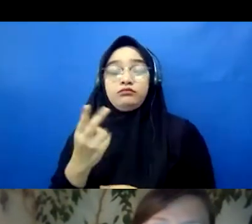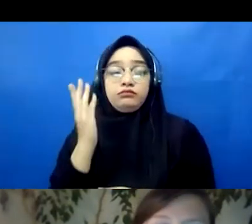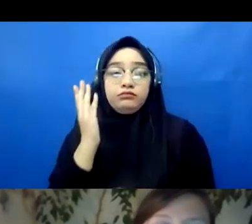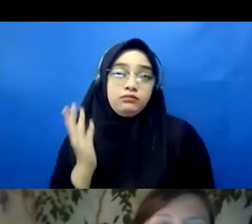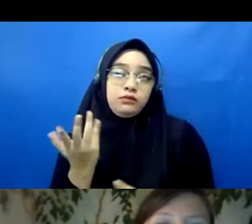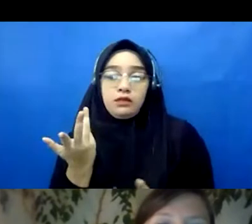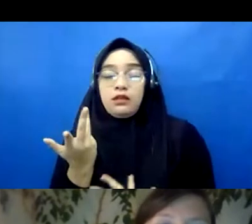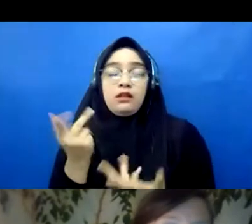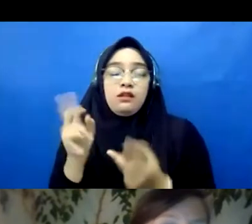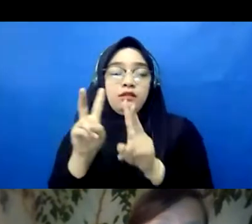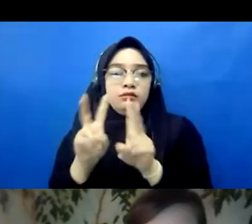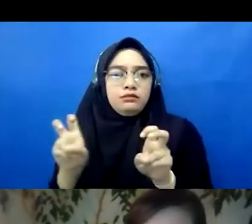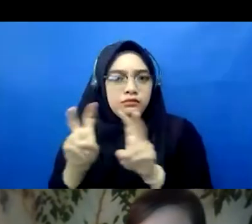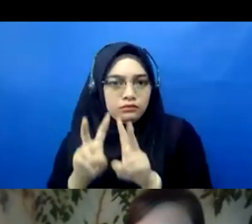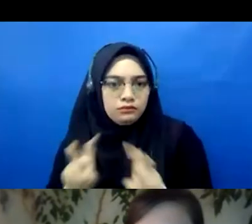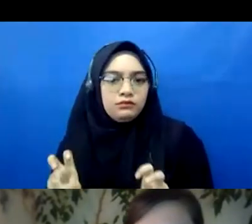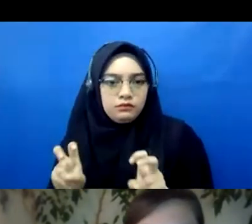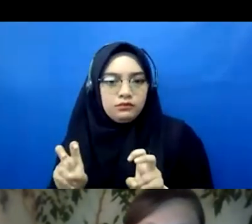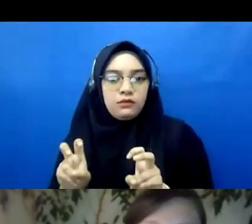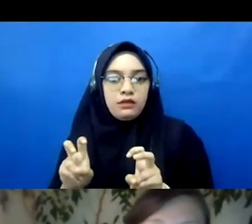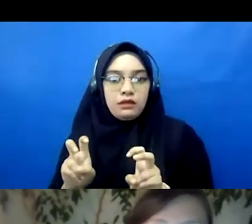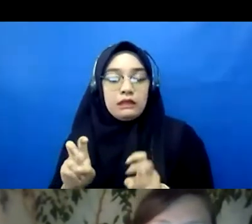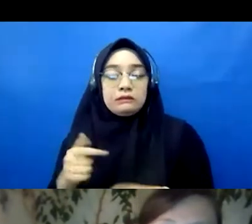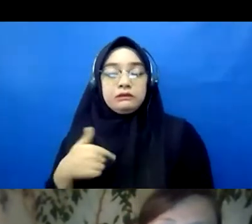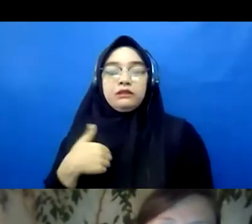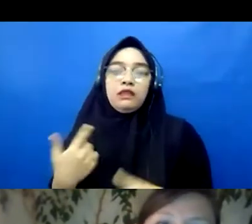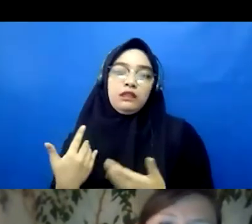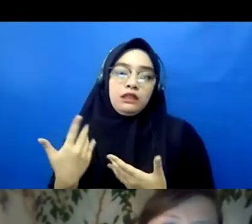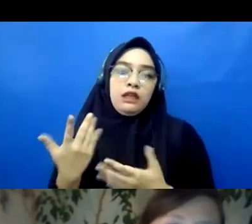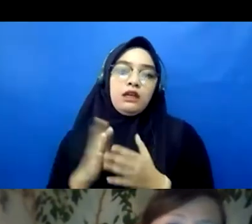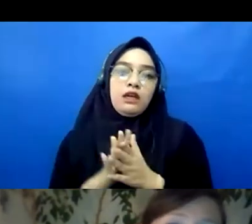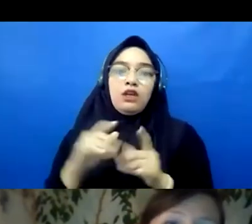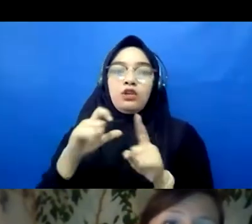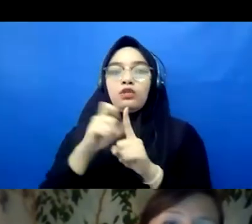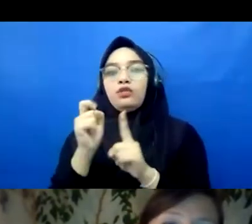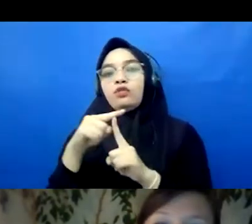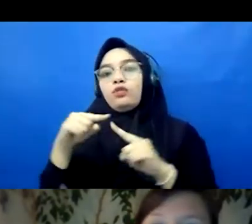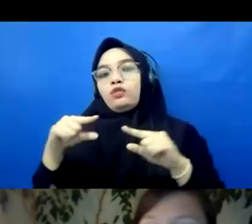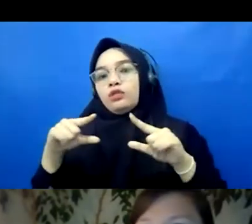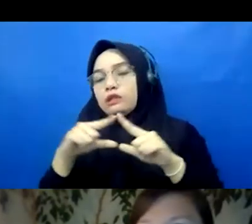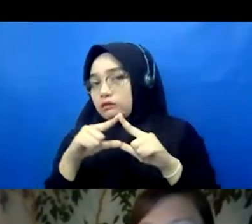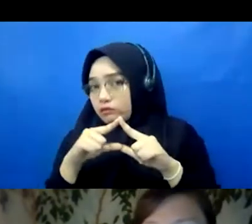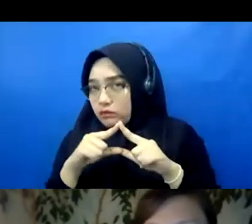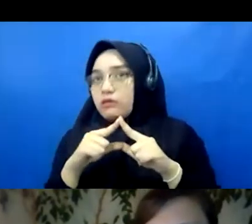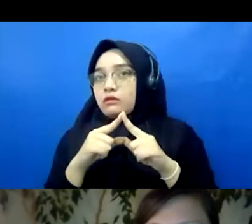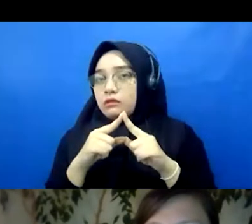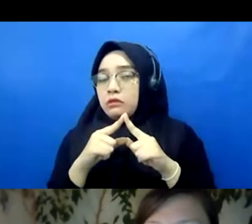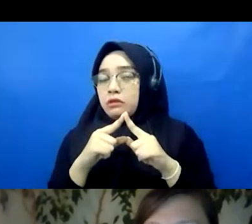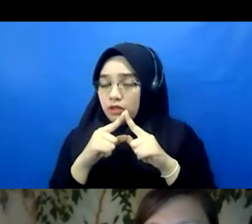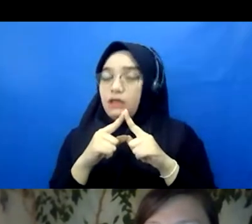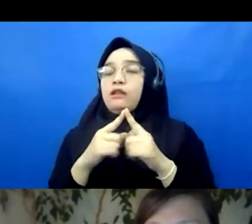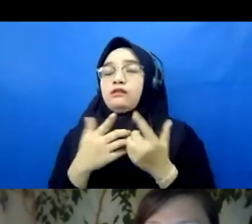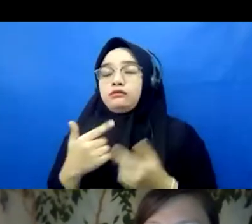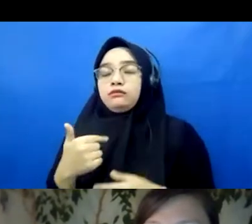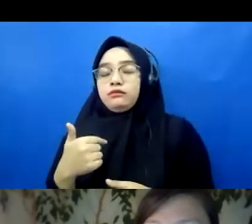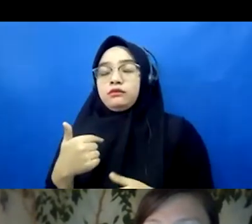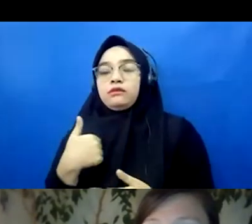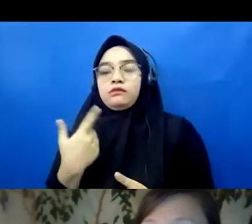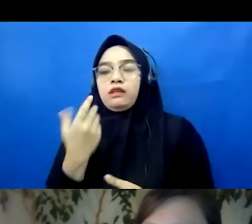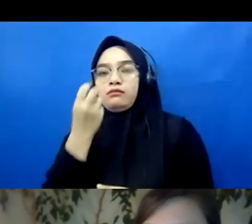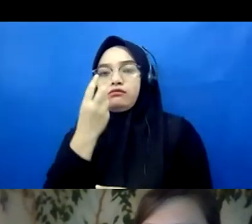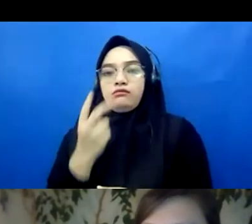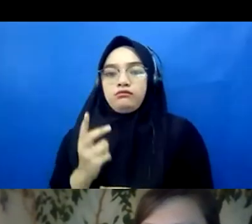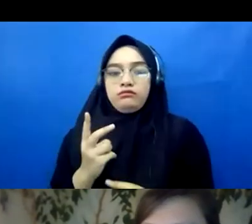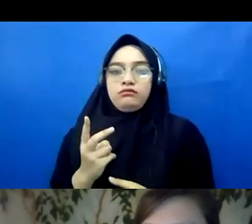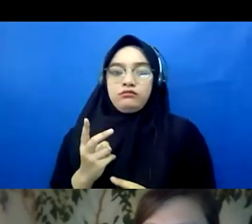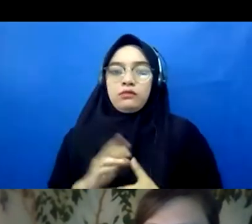overall. As the ambassador shared in part, it's estimated that one in every six people live with a disability in